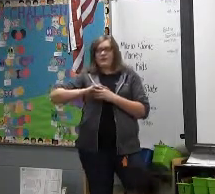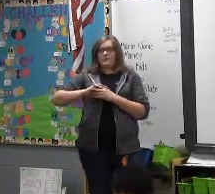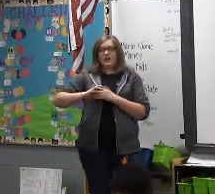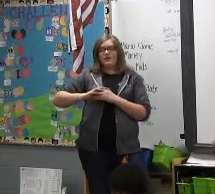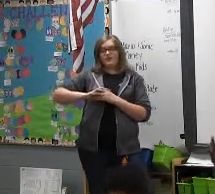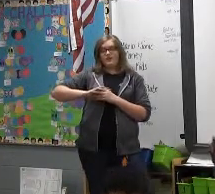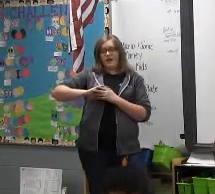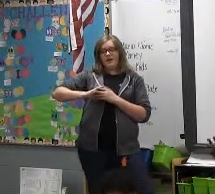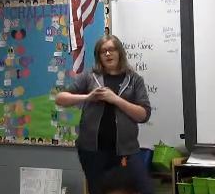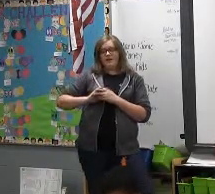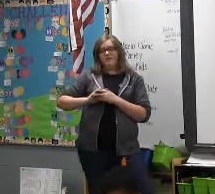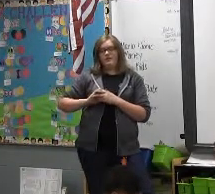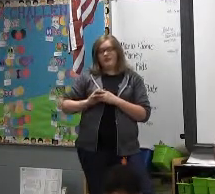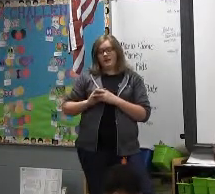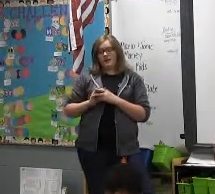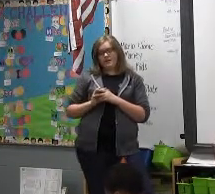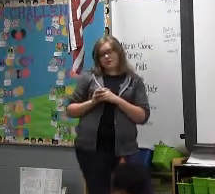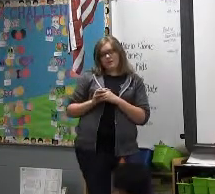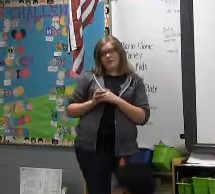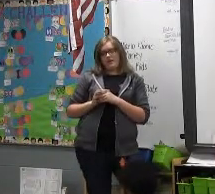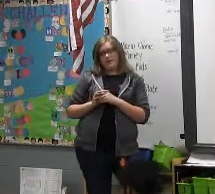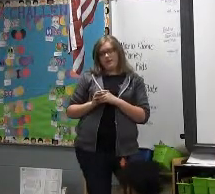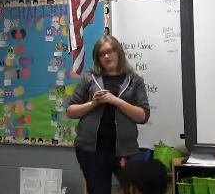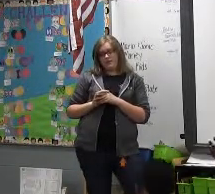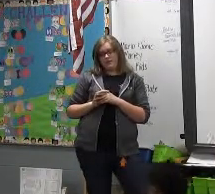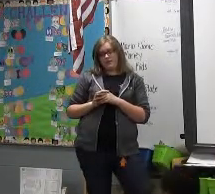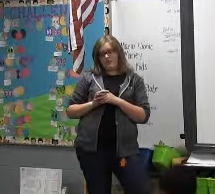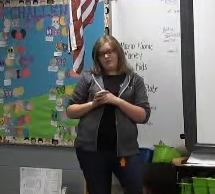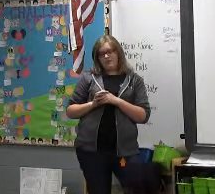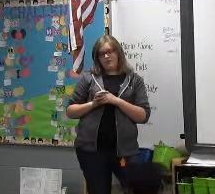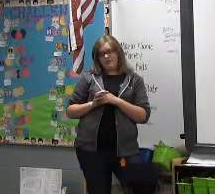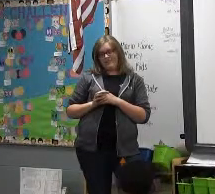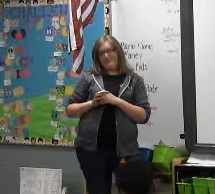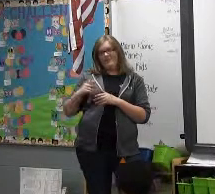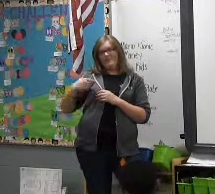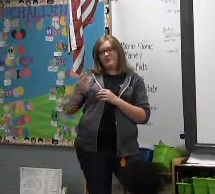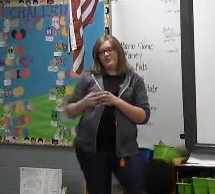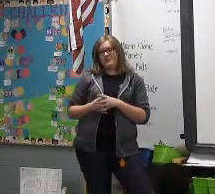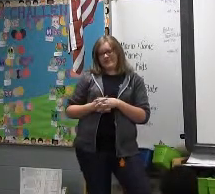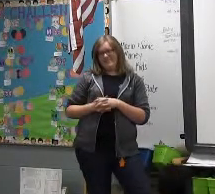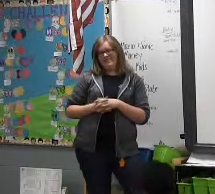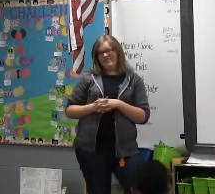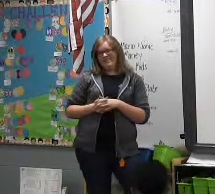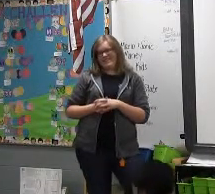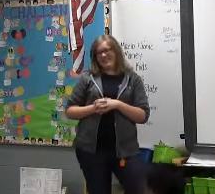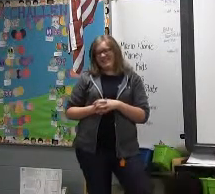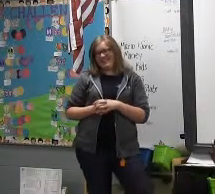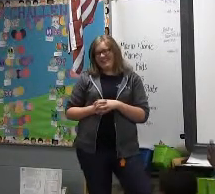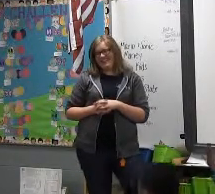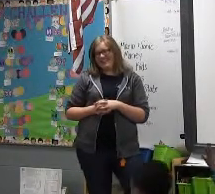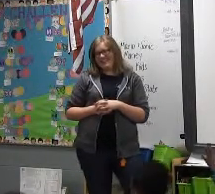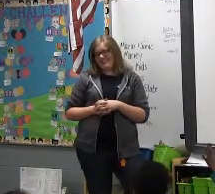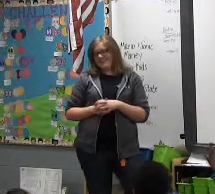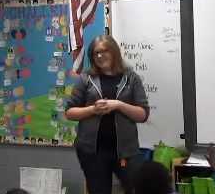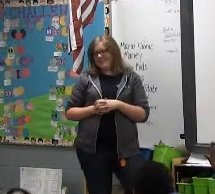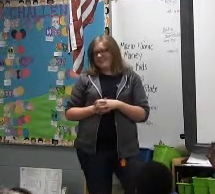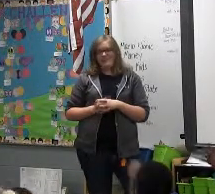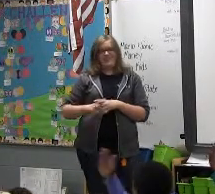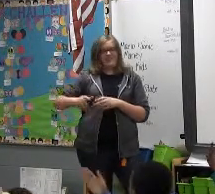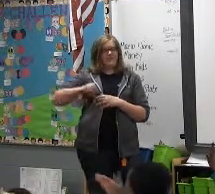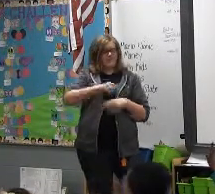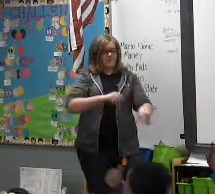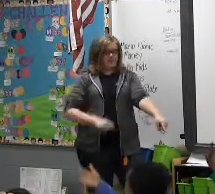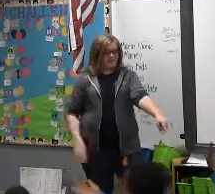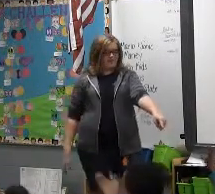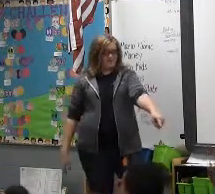No, how do you think you sign out hello? Like, how do you think you say hello? Hello. No, to a deaf person. Oh. I